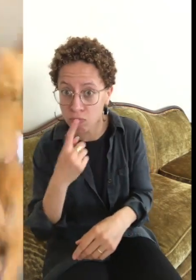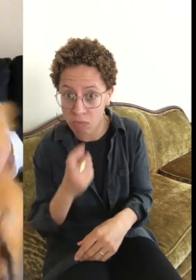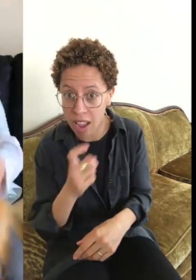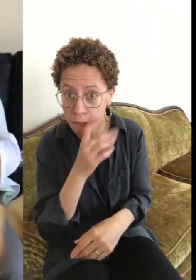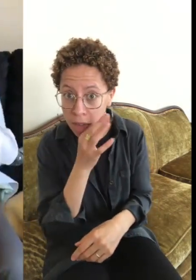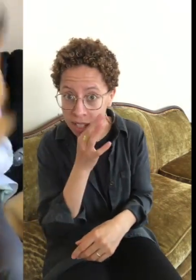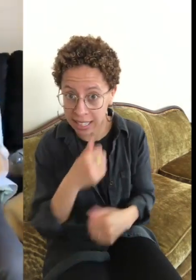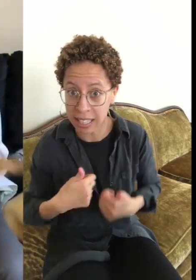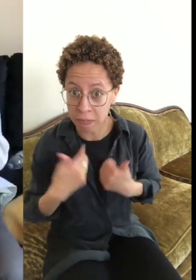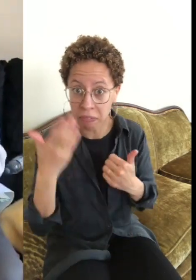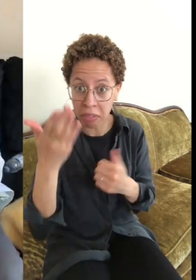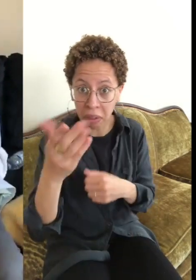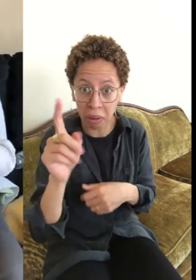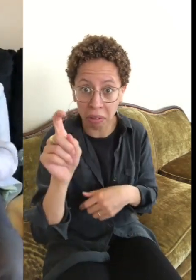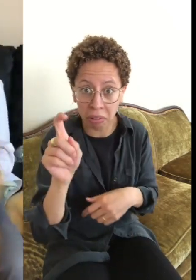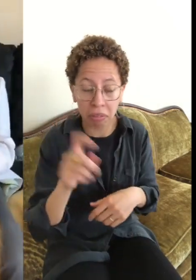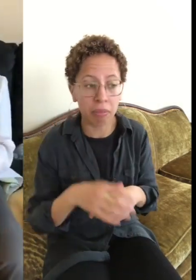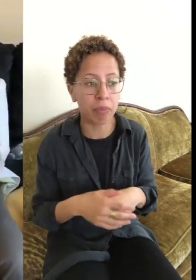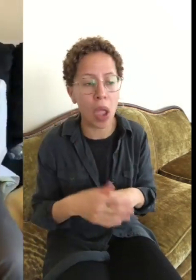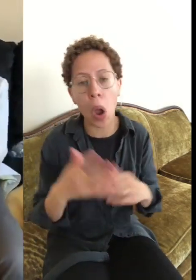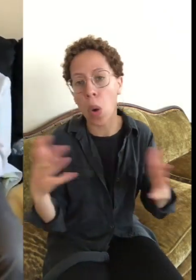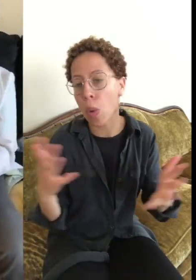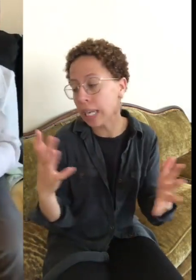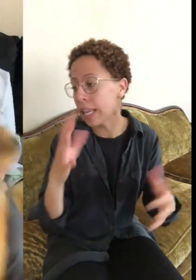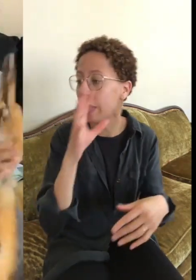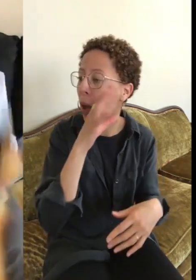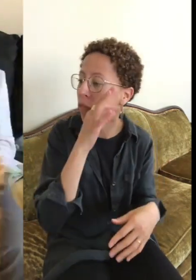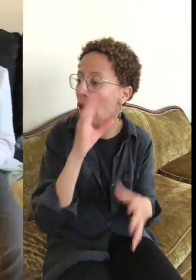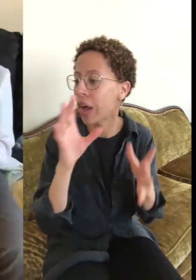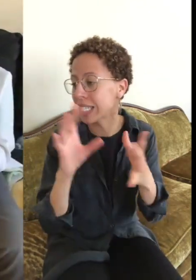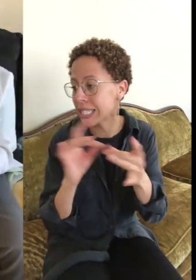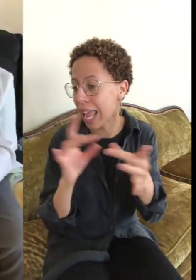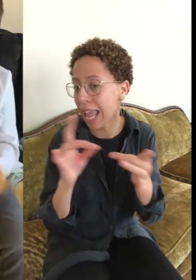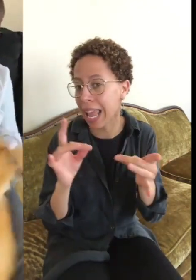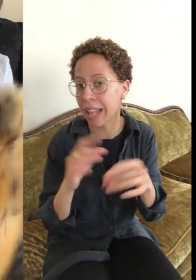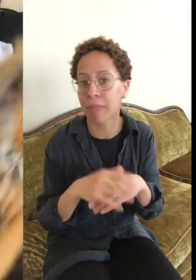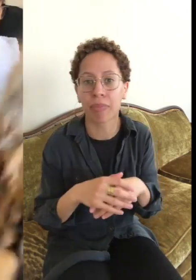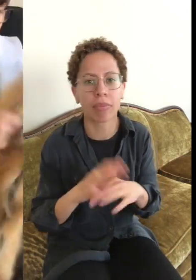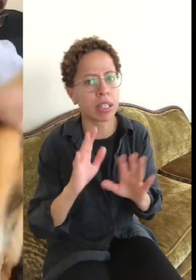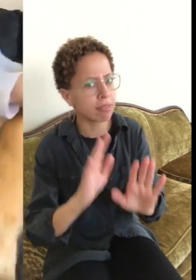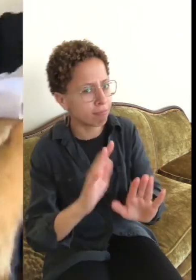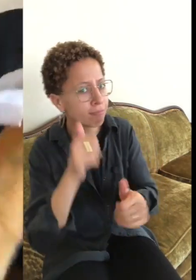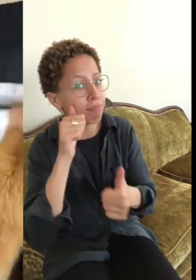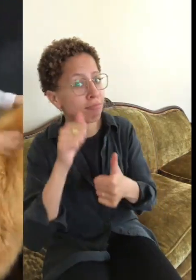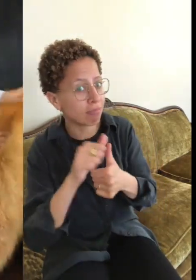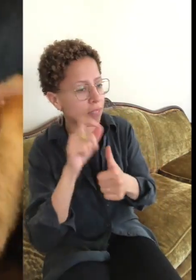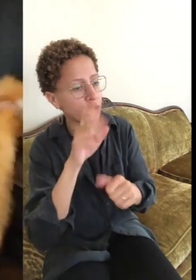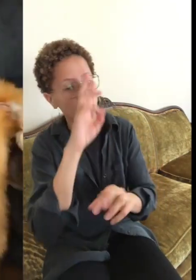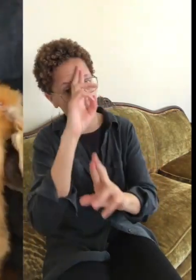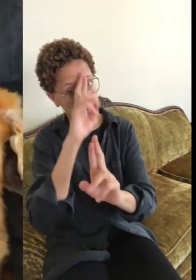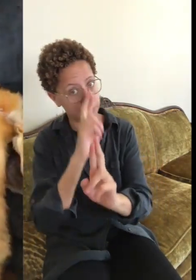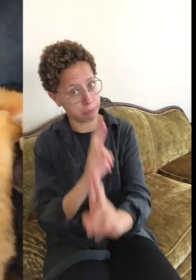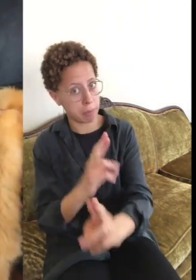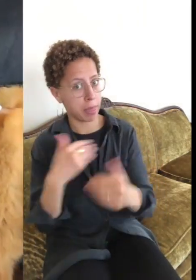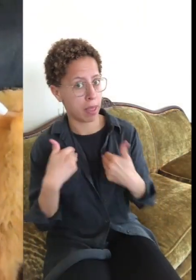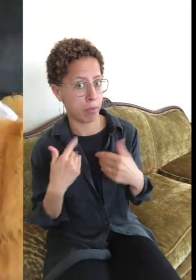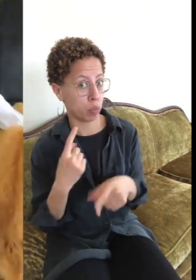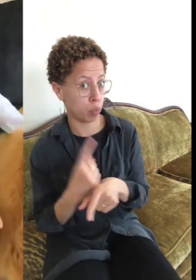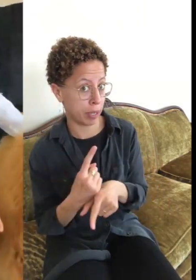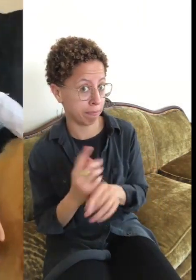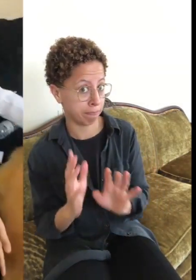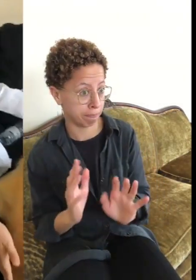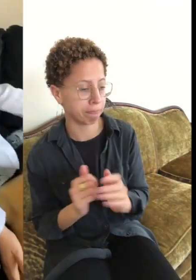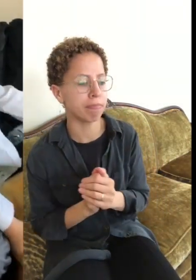fox say? Okay, we got to remember we're showing respect to our pelts here. Okay, so let's talk about some adaptations